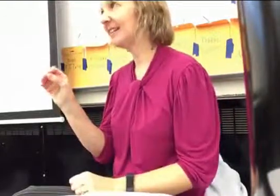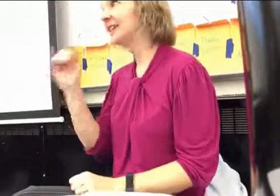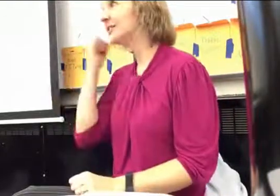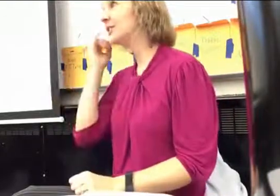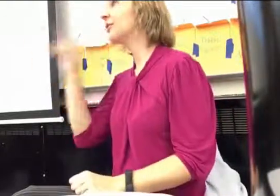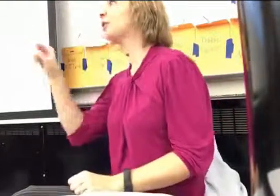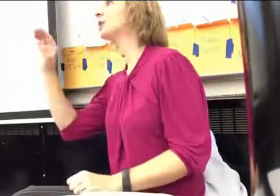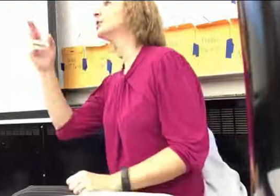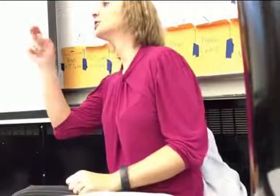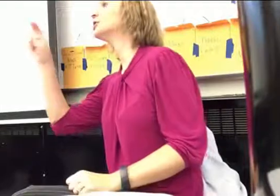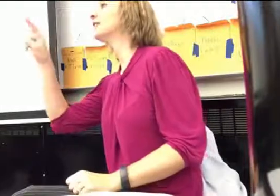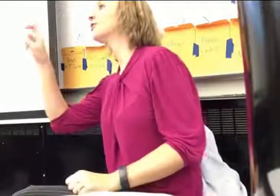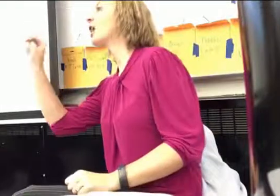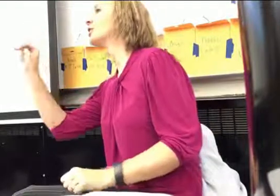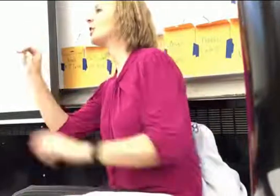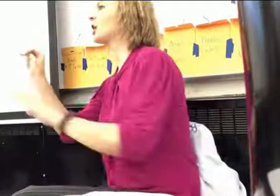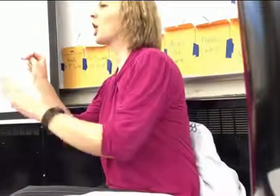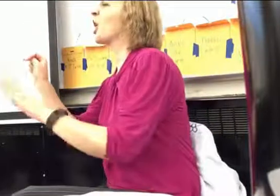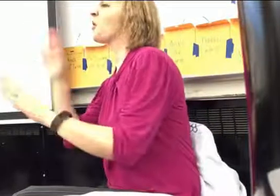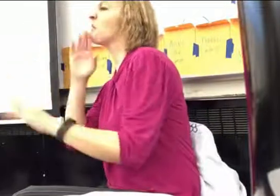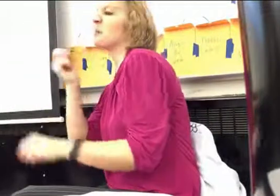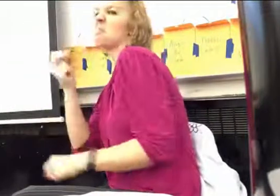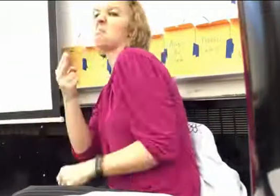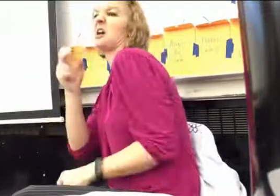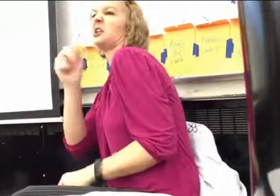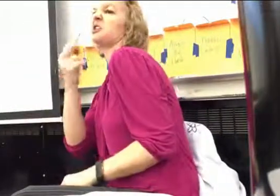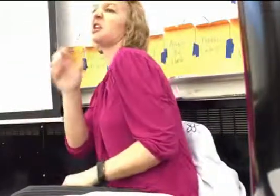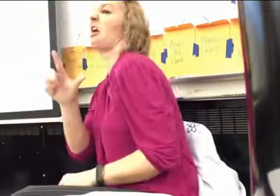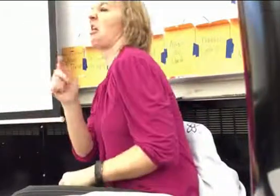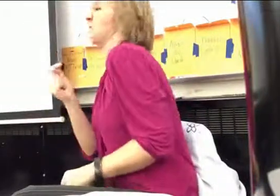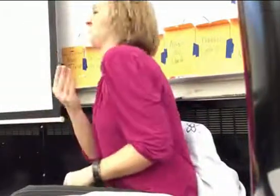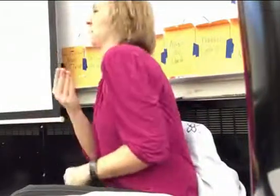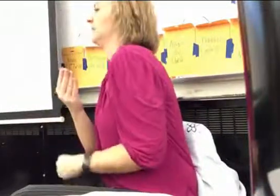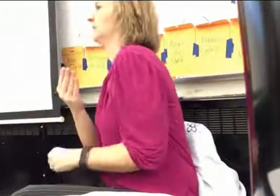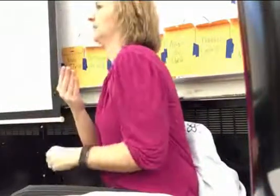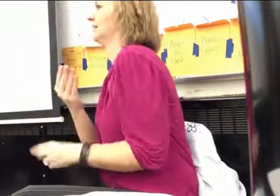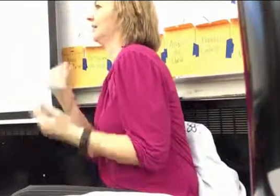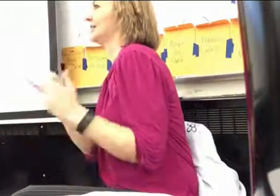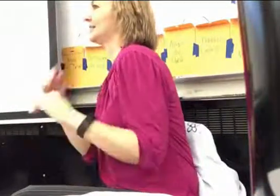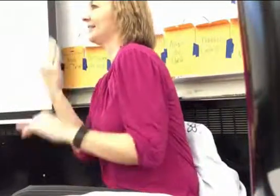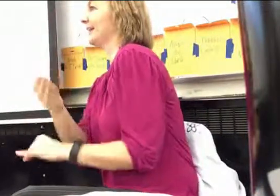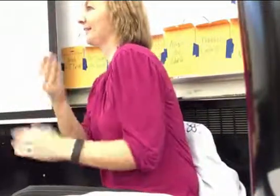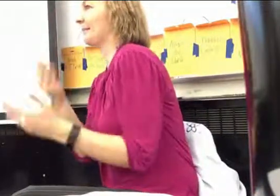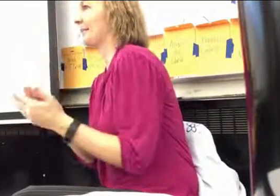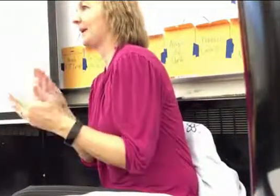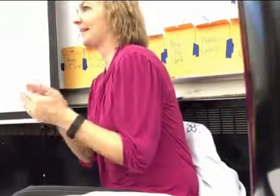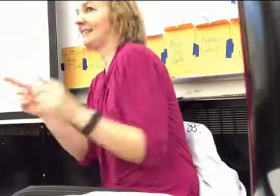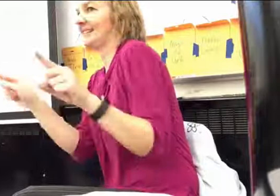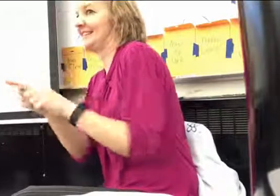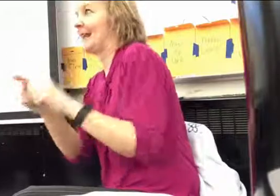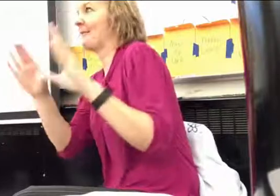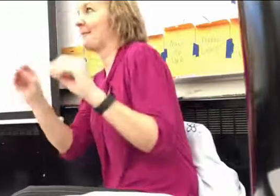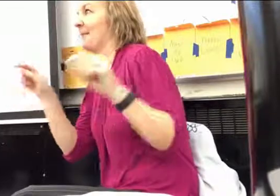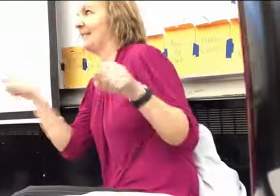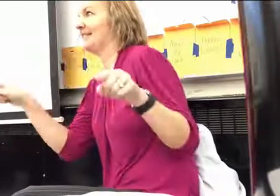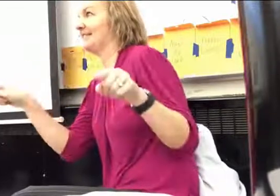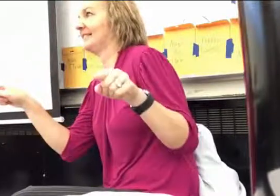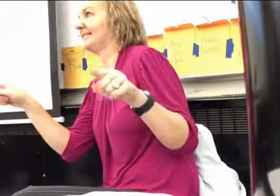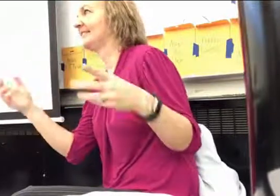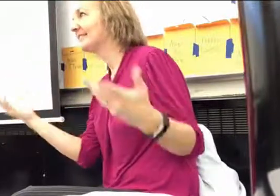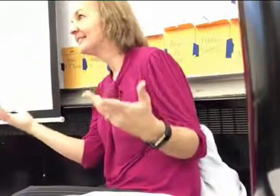to Chevron being like, ooh, I'm going to go be mean to Shell and go to Chevron, you're still giving the money to the same exact corporation, right?